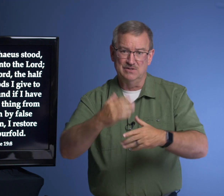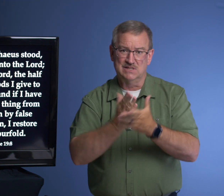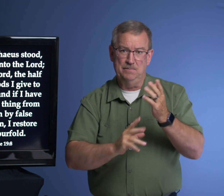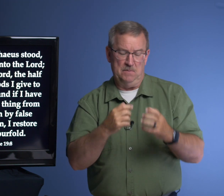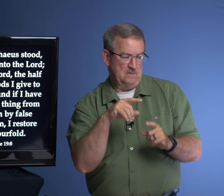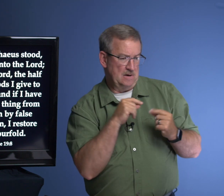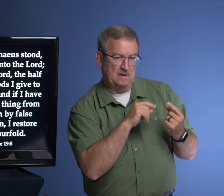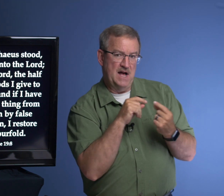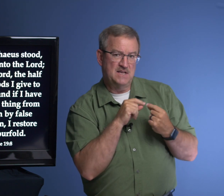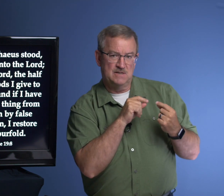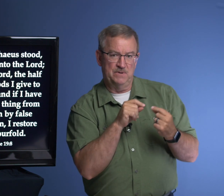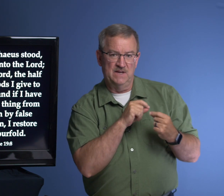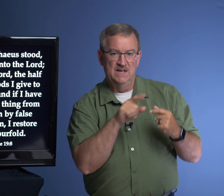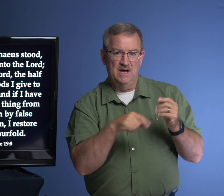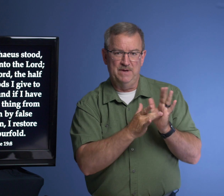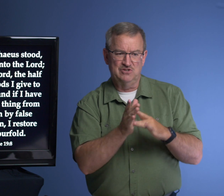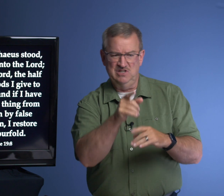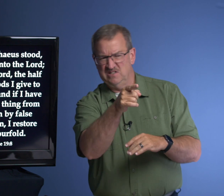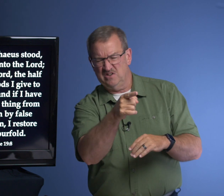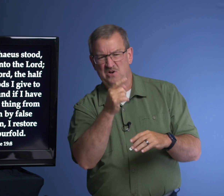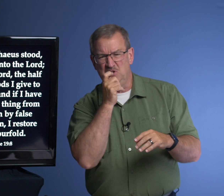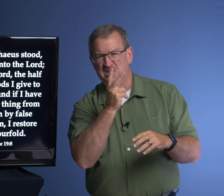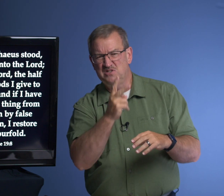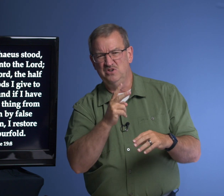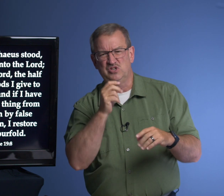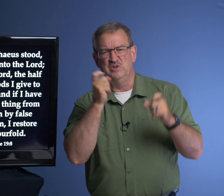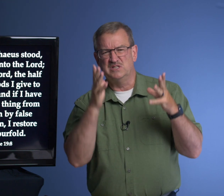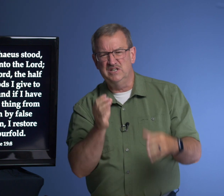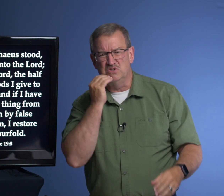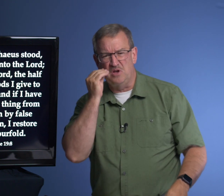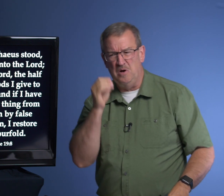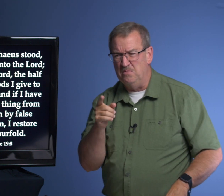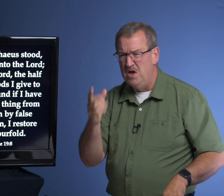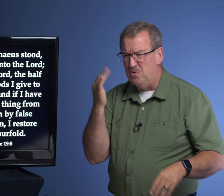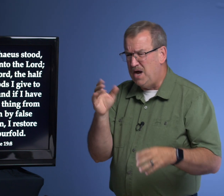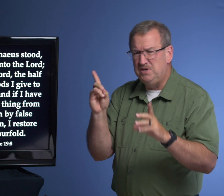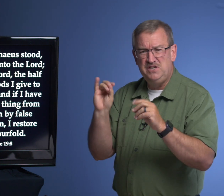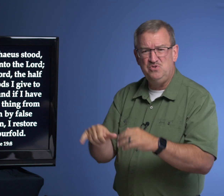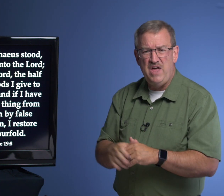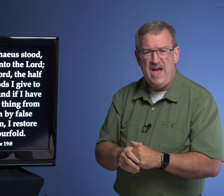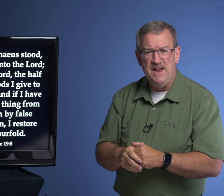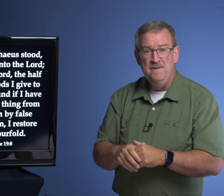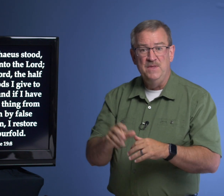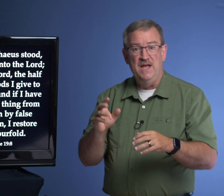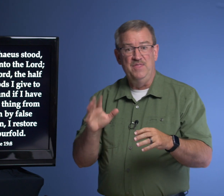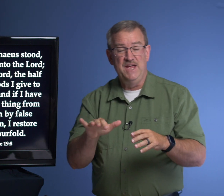some people started gossiping about Jesus. Oh, look, he's going to a sinner's home. Why would he do that? And they